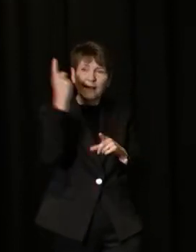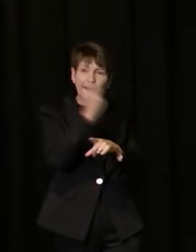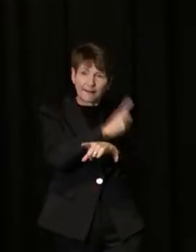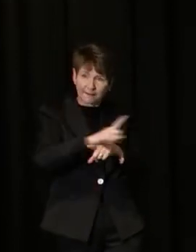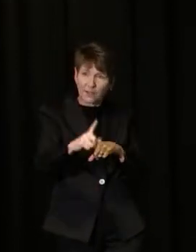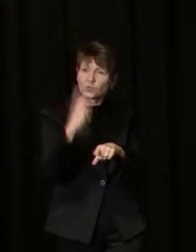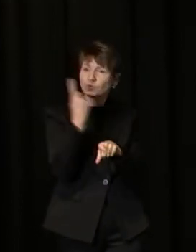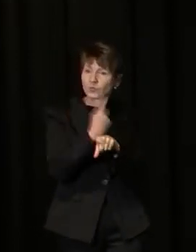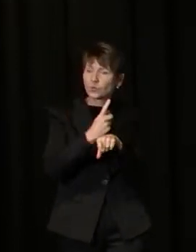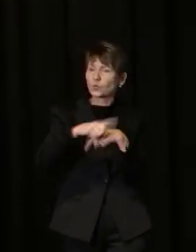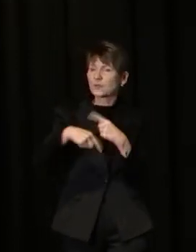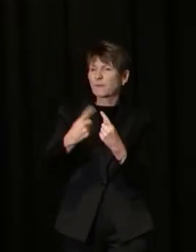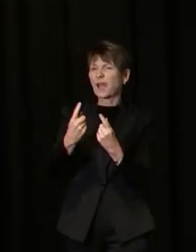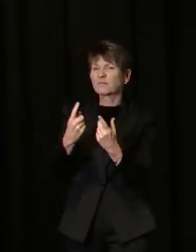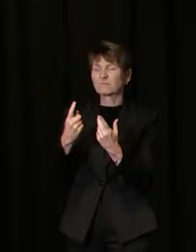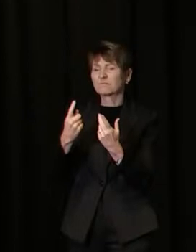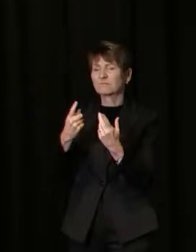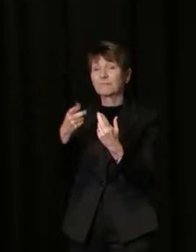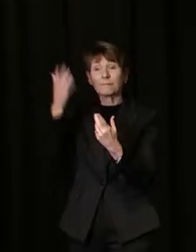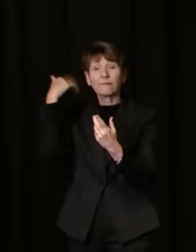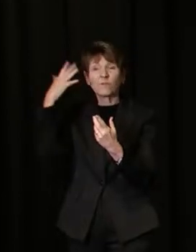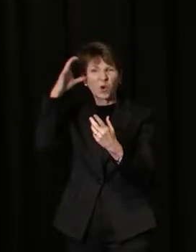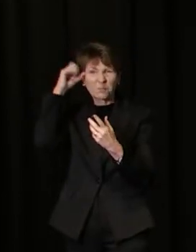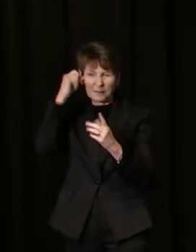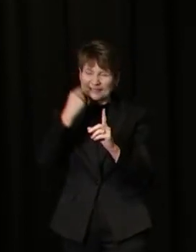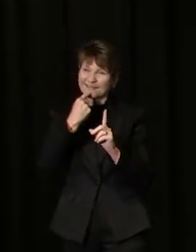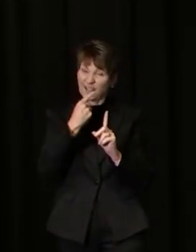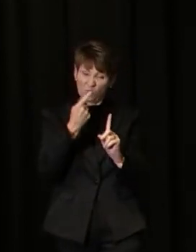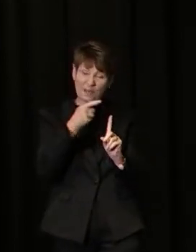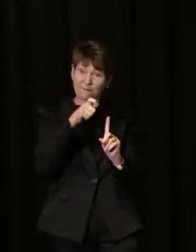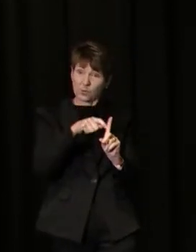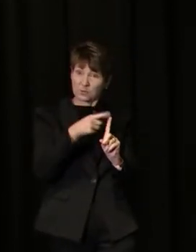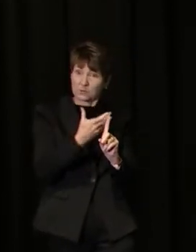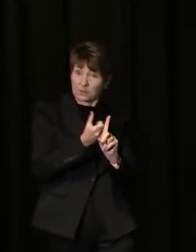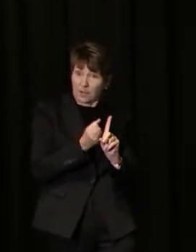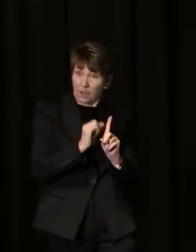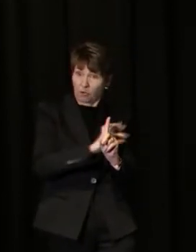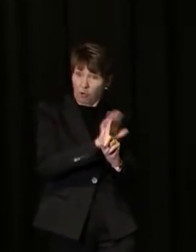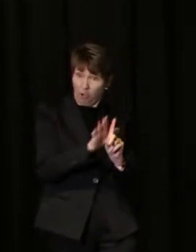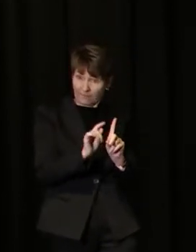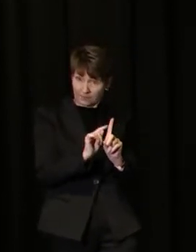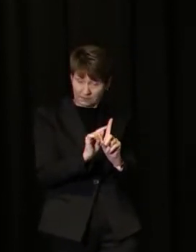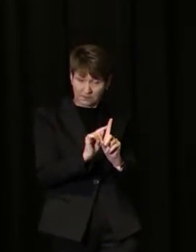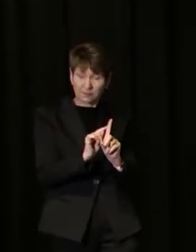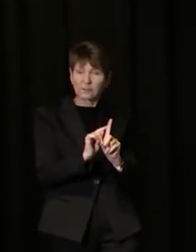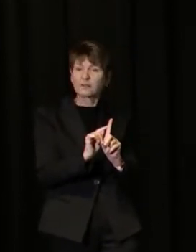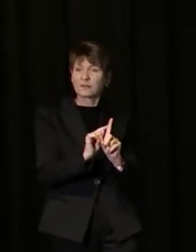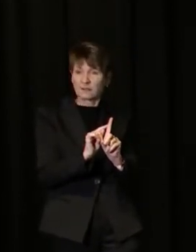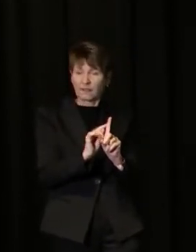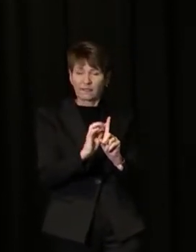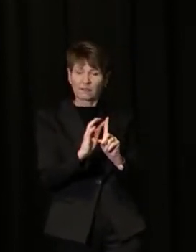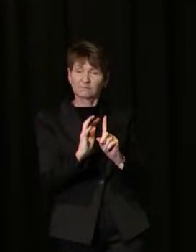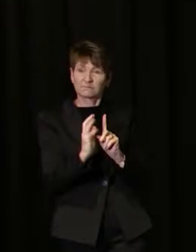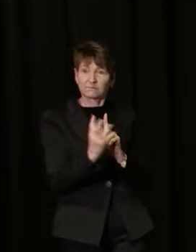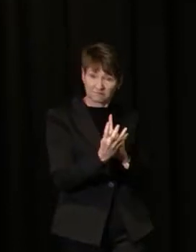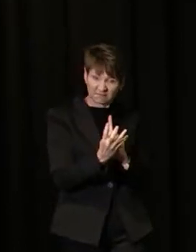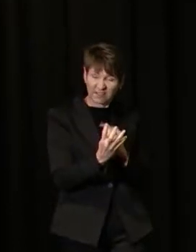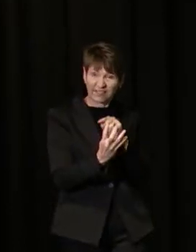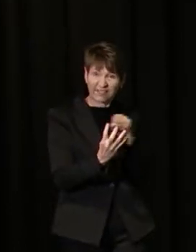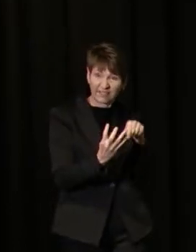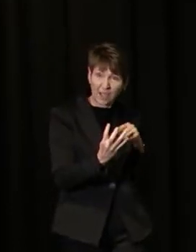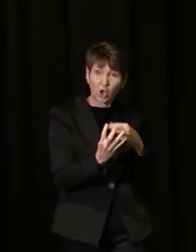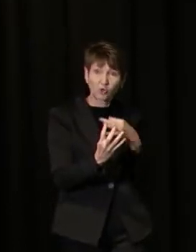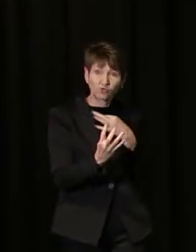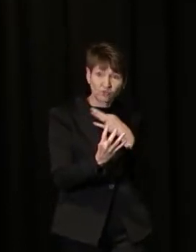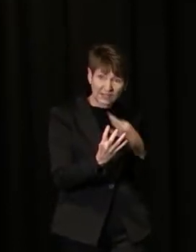around reducing primary close contacts to 7 days reflects a range of things: the high levels of vaccinations, the change